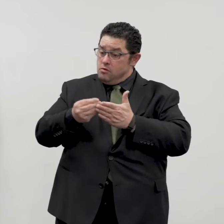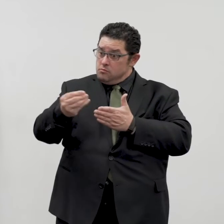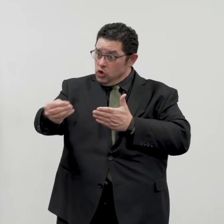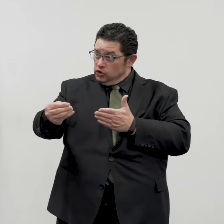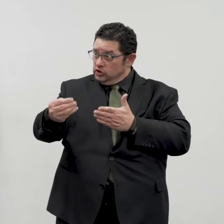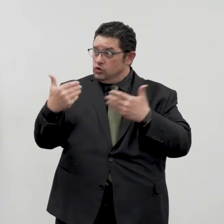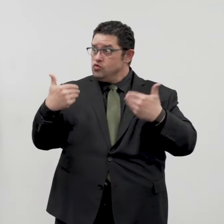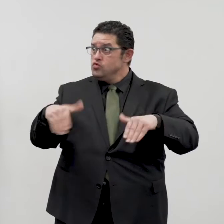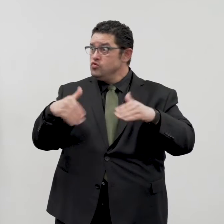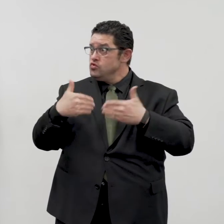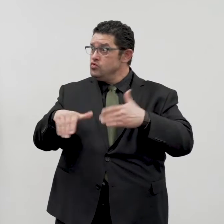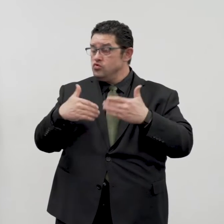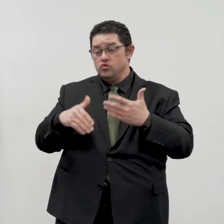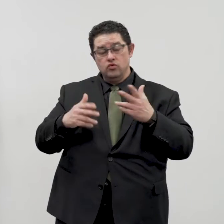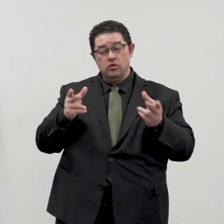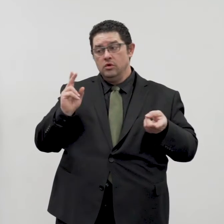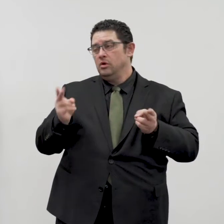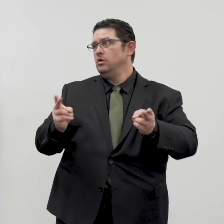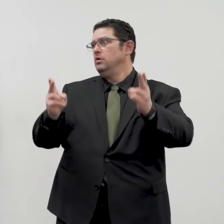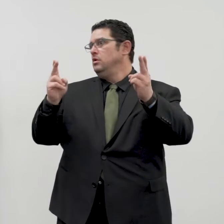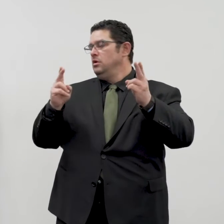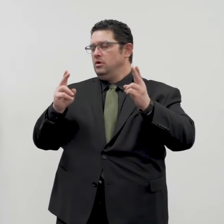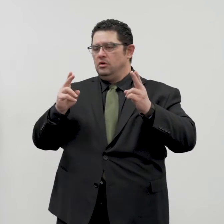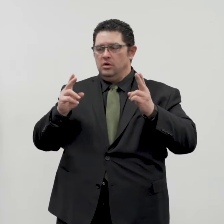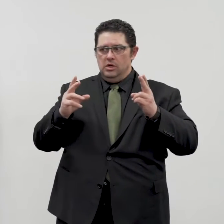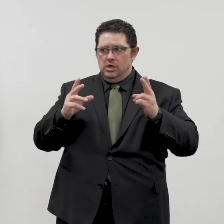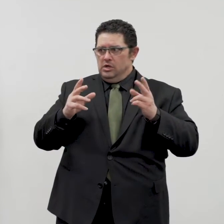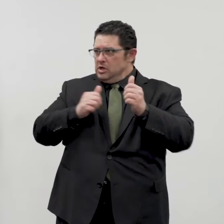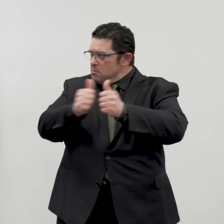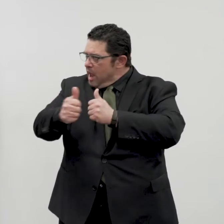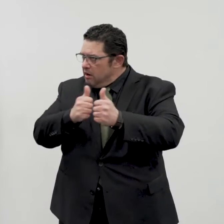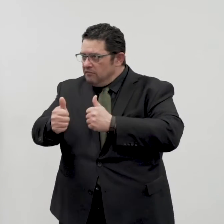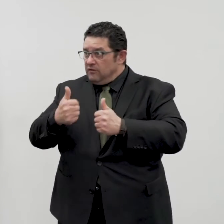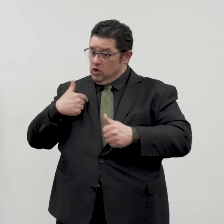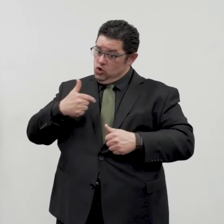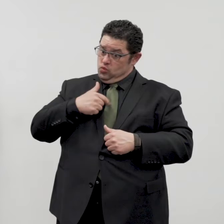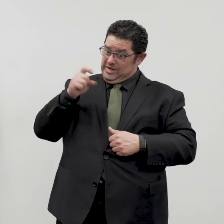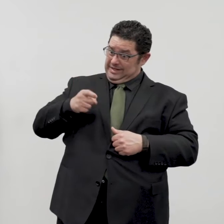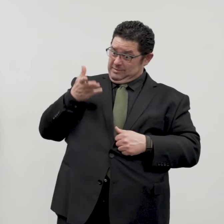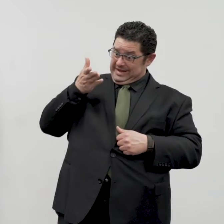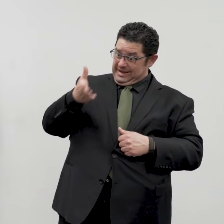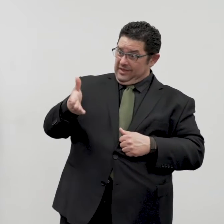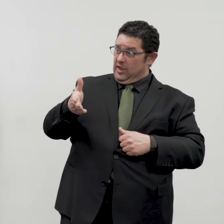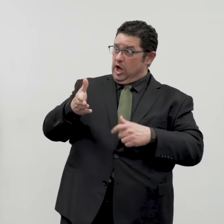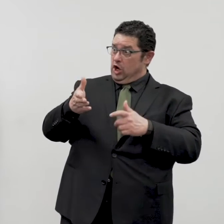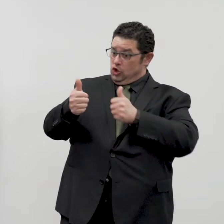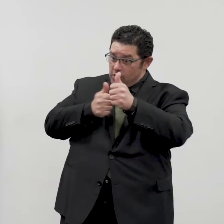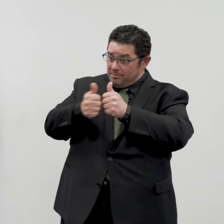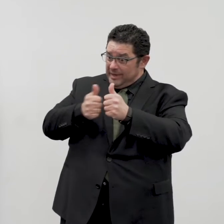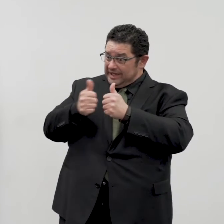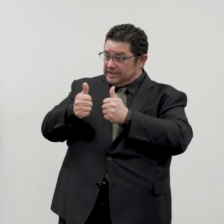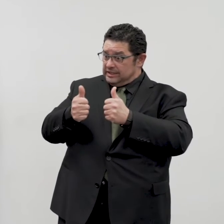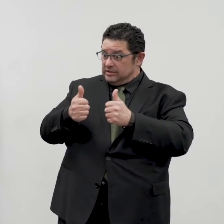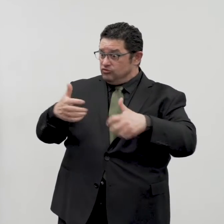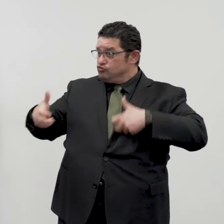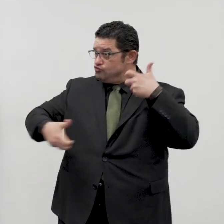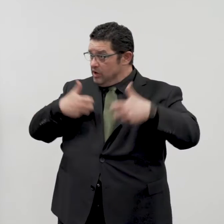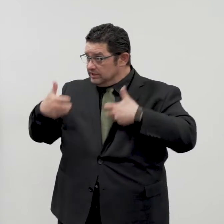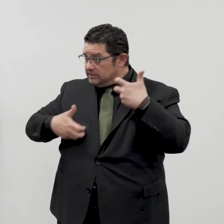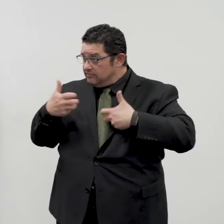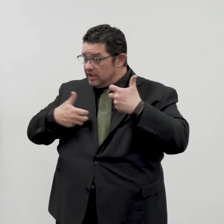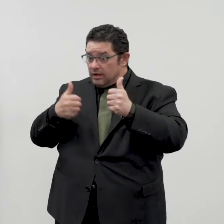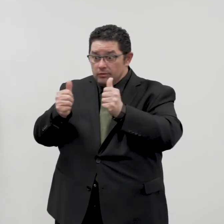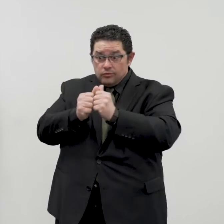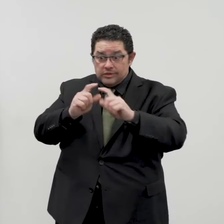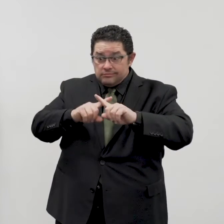extraordinarily volatile, and it's very, very competitive. And we need to be in there competing aggressively through different vendors,